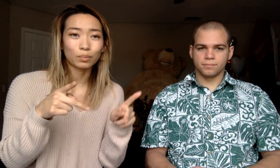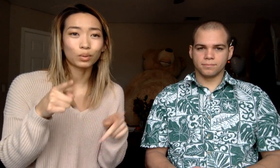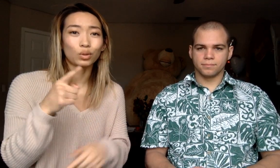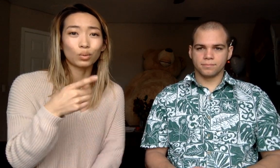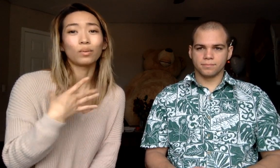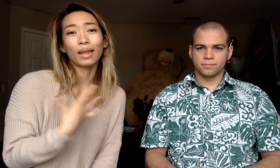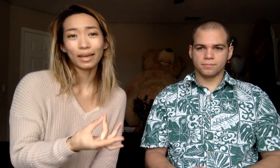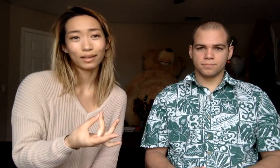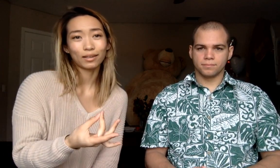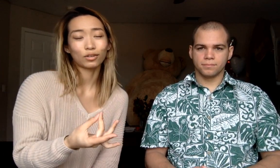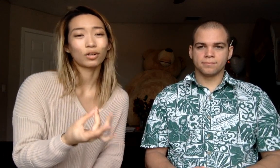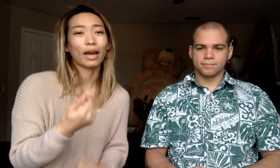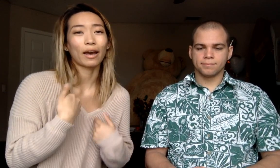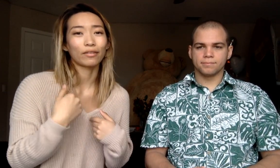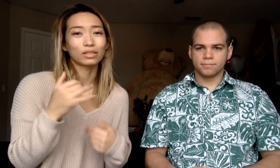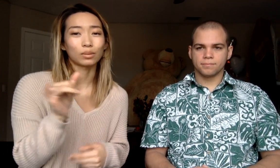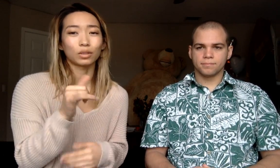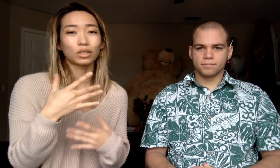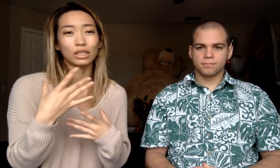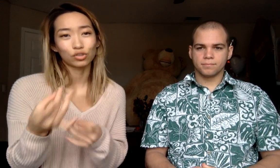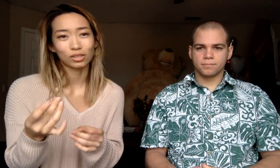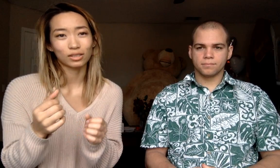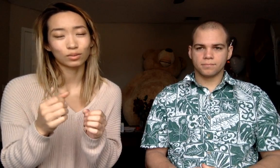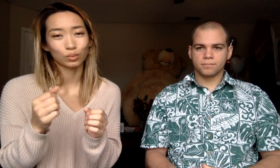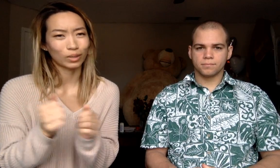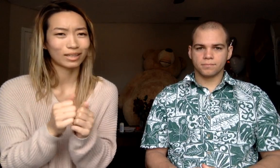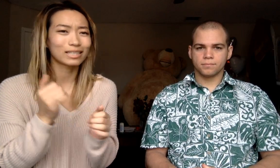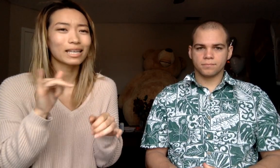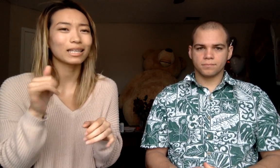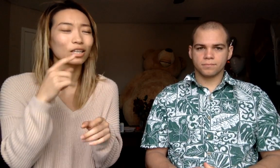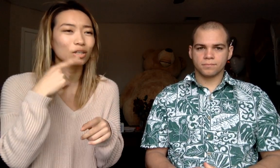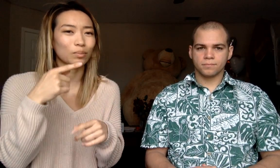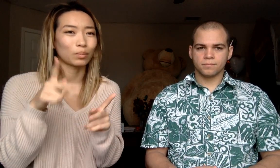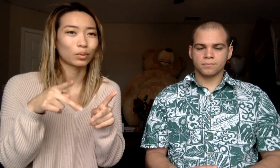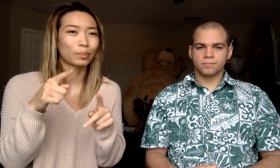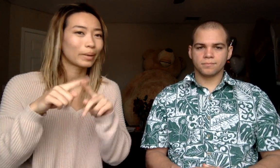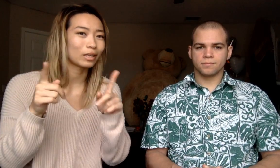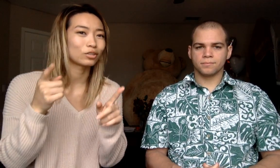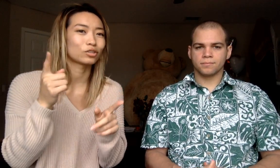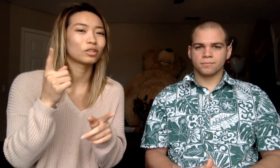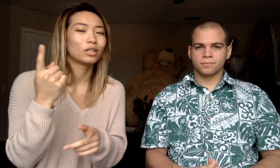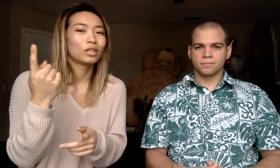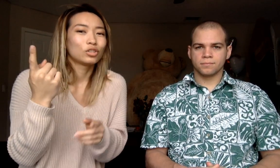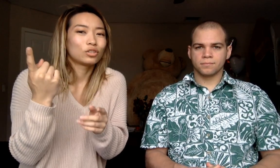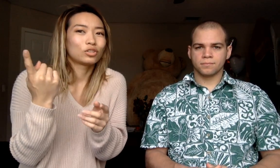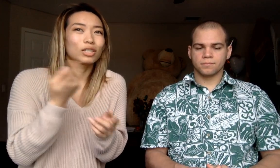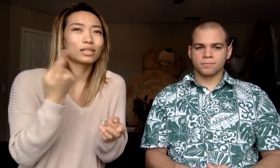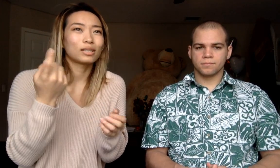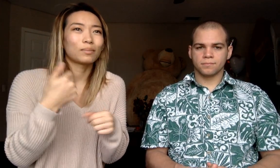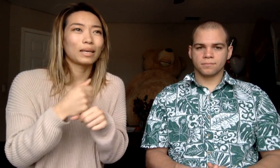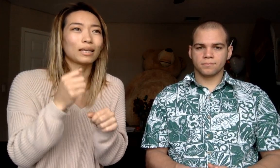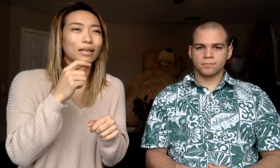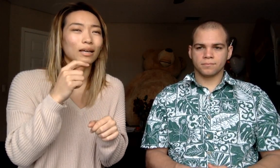you like or have similar interests with. It's like hearing people, but just to make a